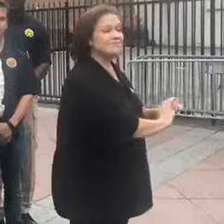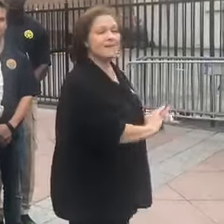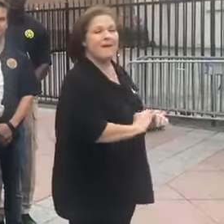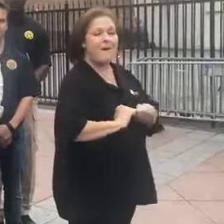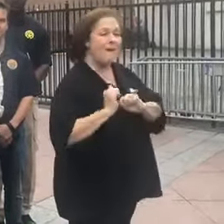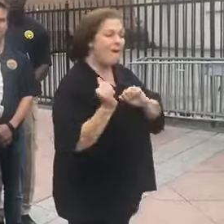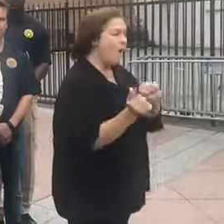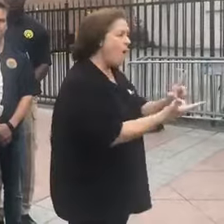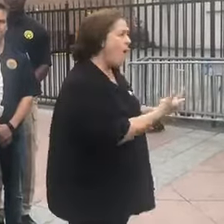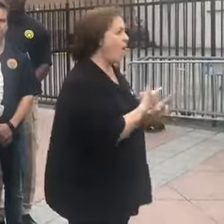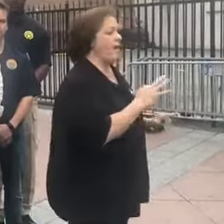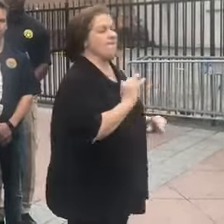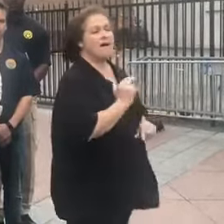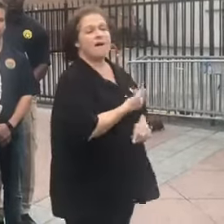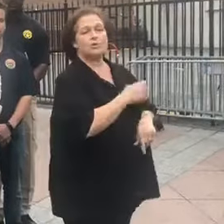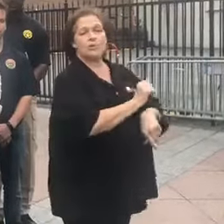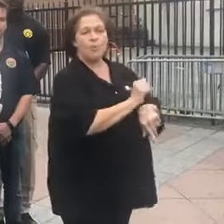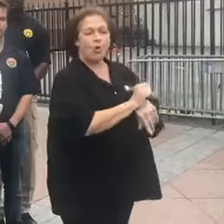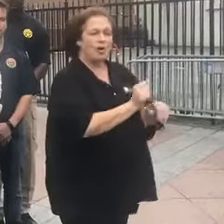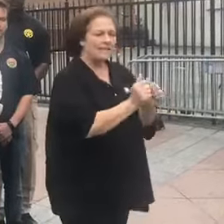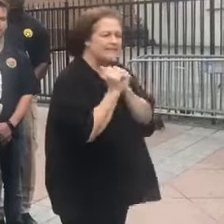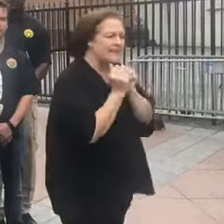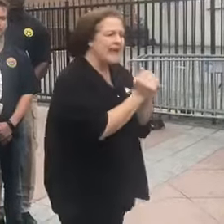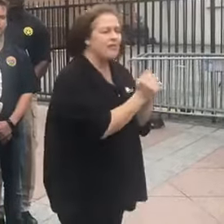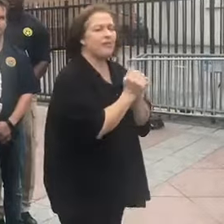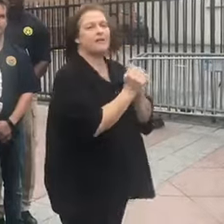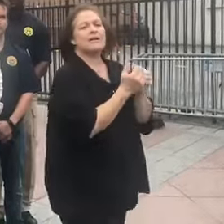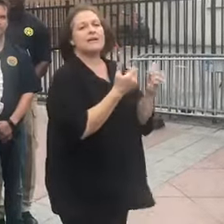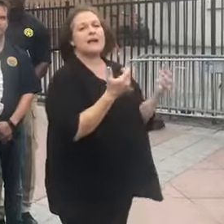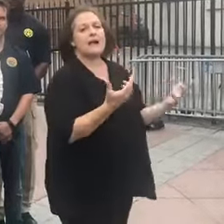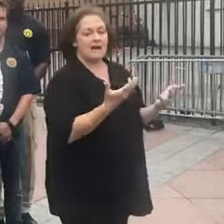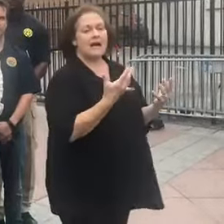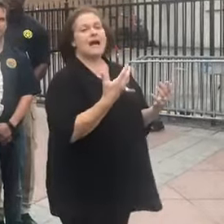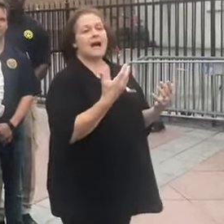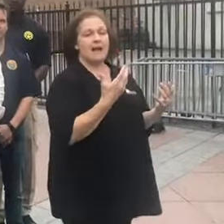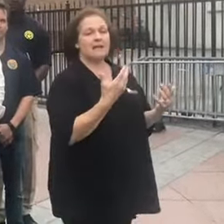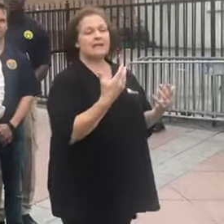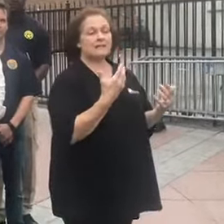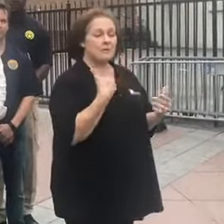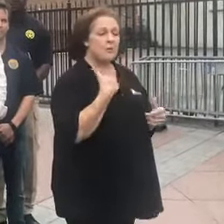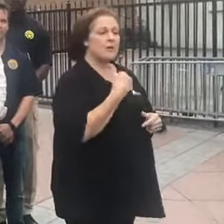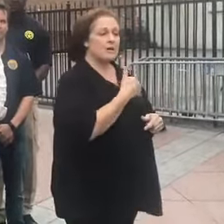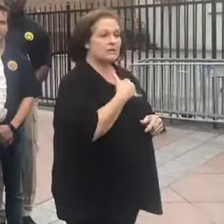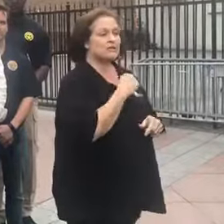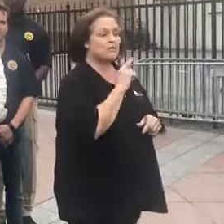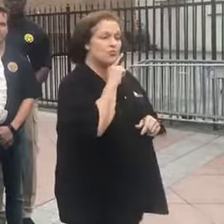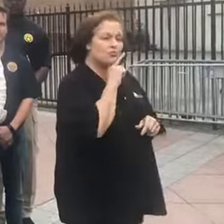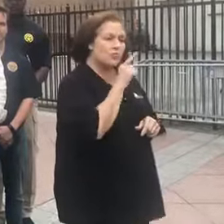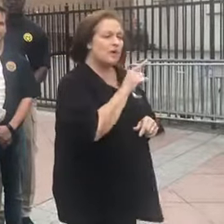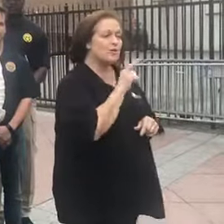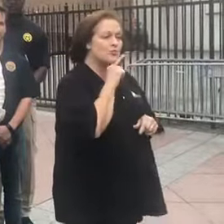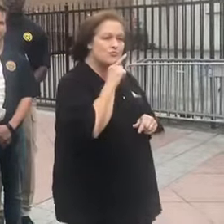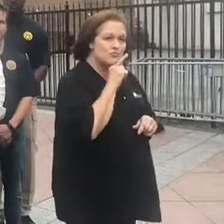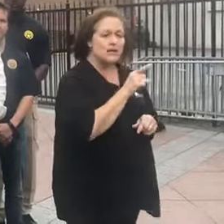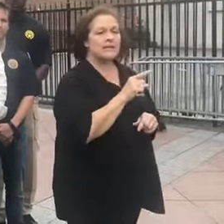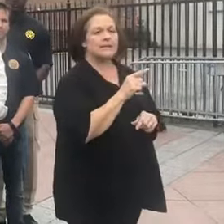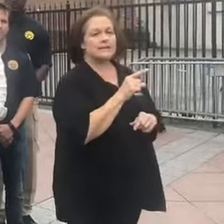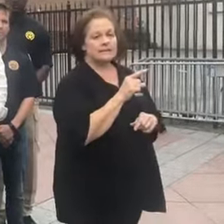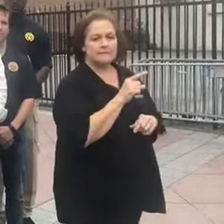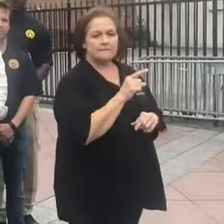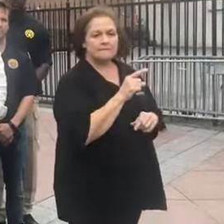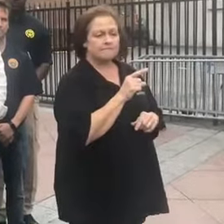safety pulling together, working together. And I have to say, we have just been receiving just